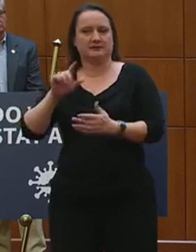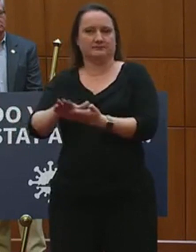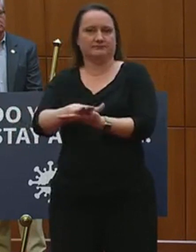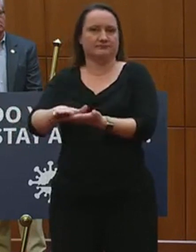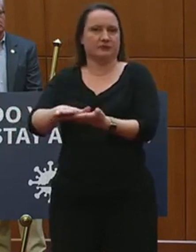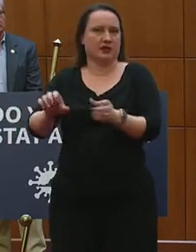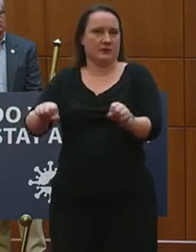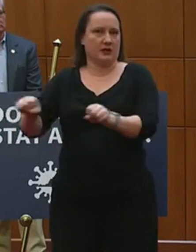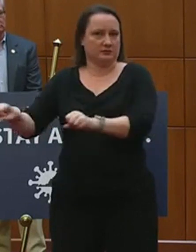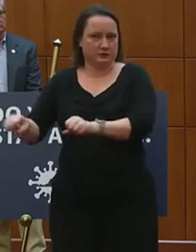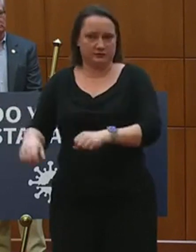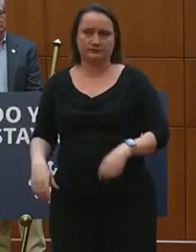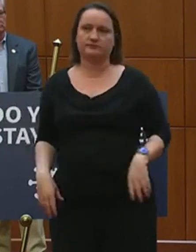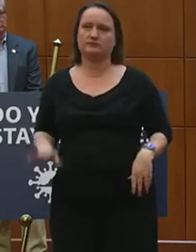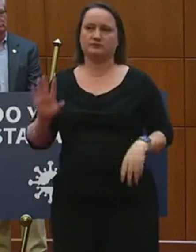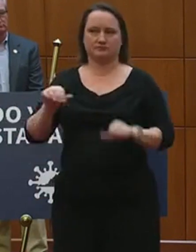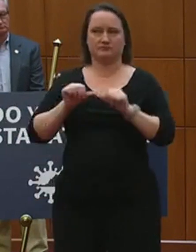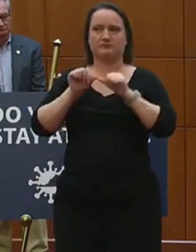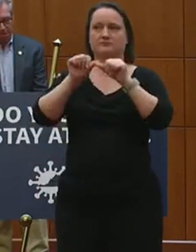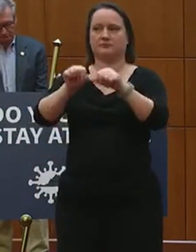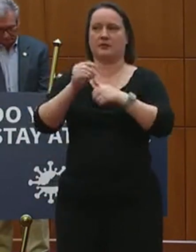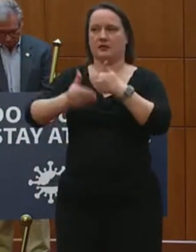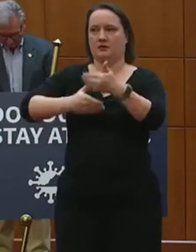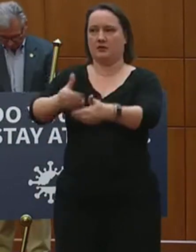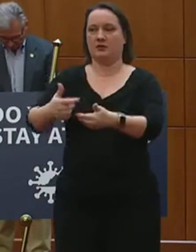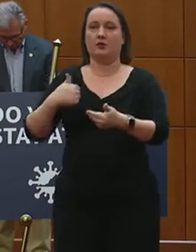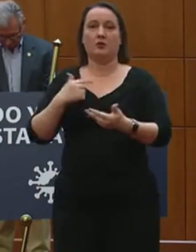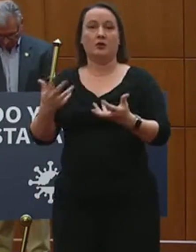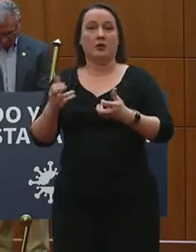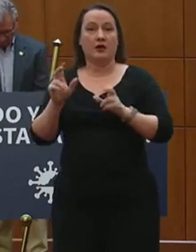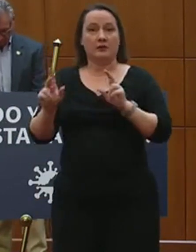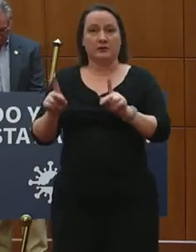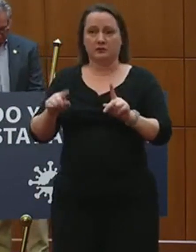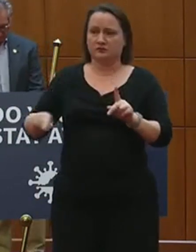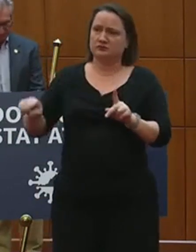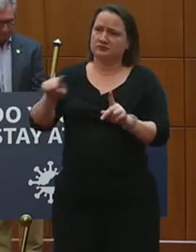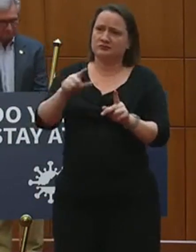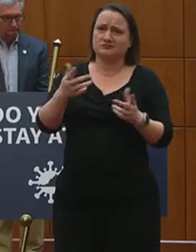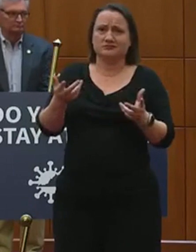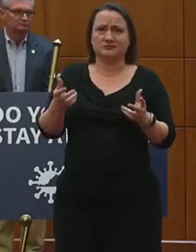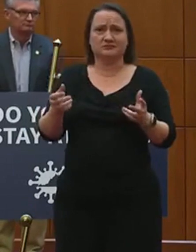an ongoing process. We certainly want people to be able to